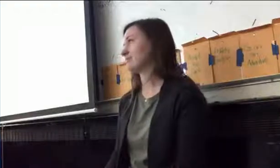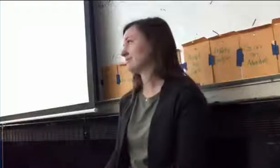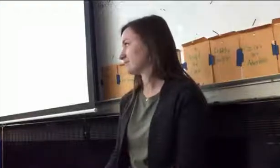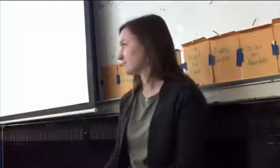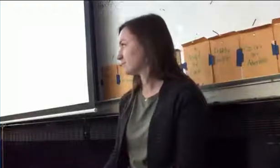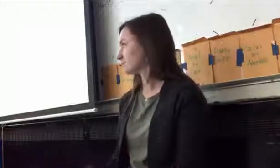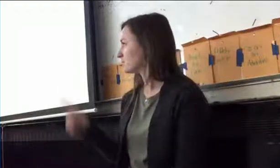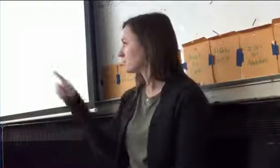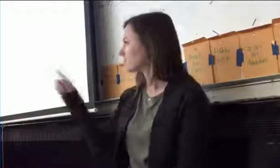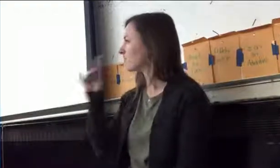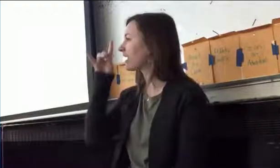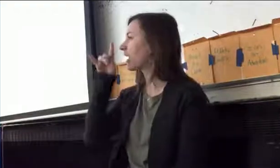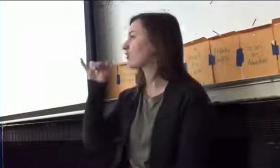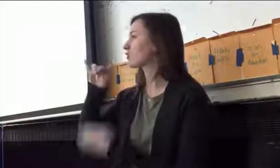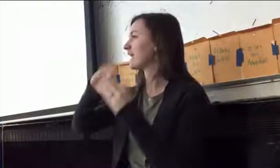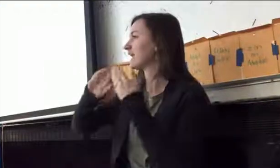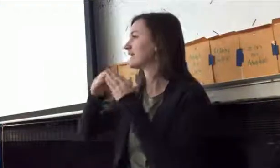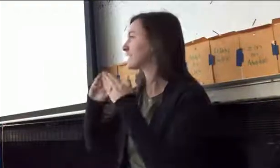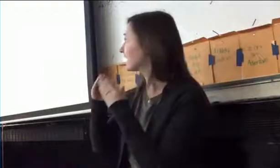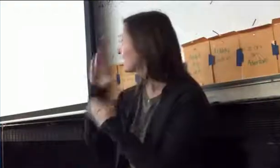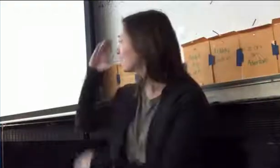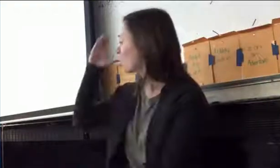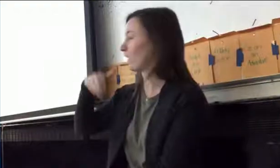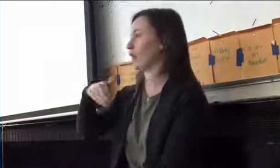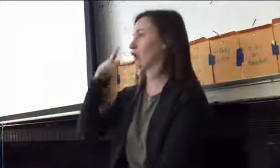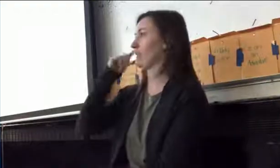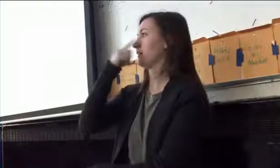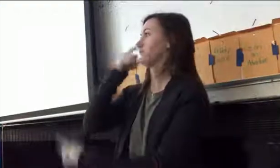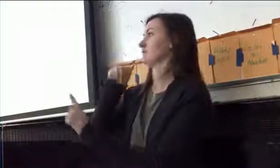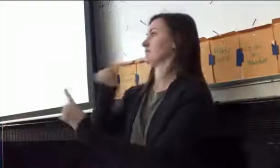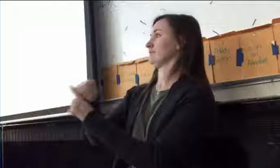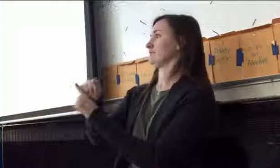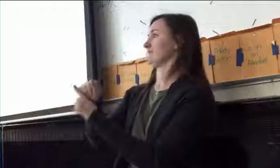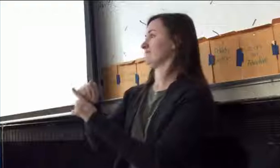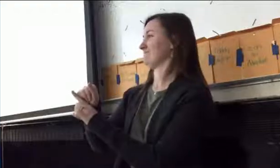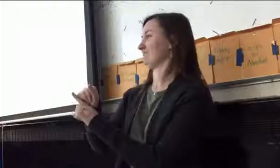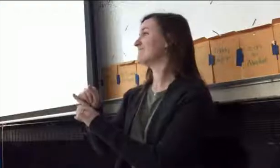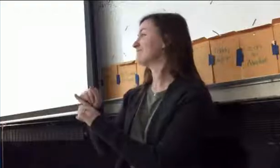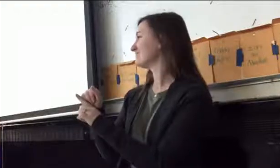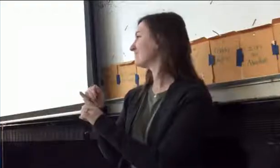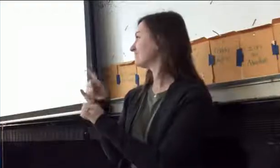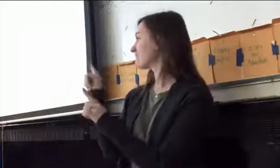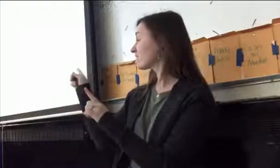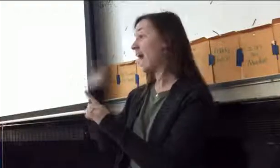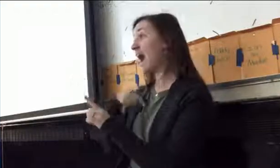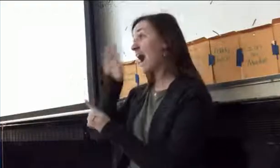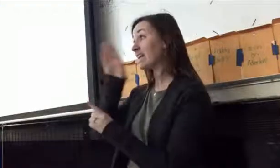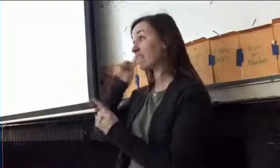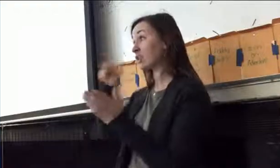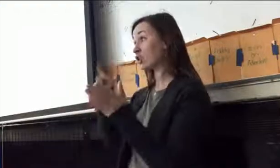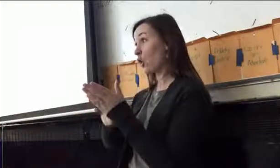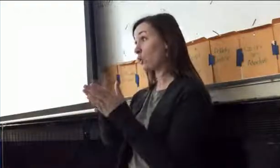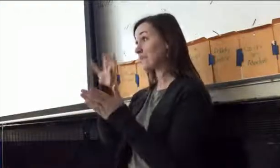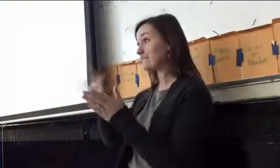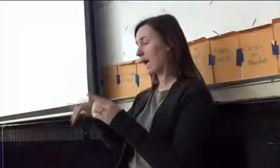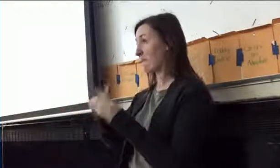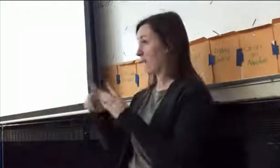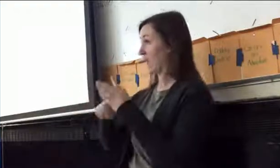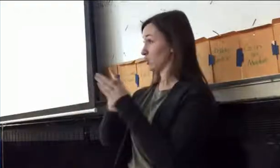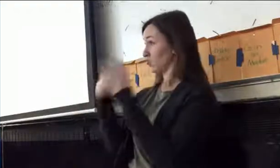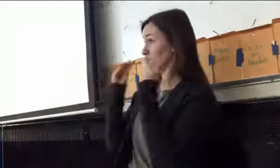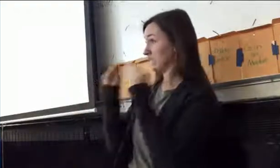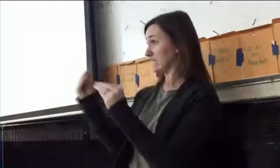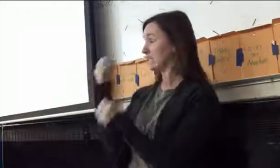A city, Yeah, I know. It's a weird optical illusion, which is funny because I never noticed that, and then I started teaching this picture, and everybody noticed